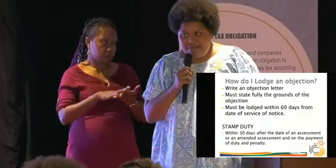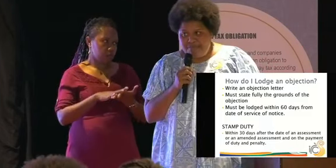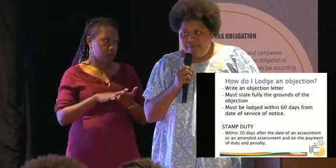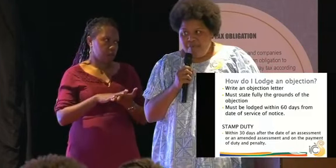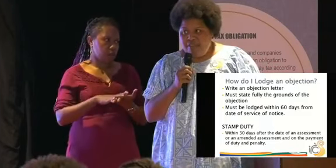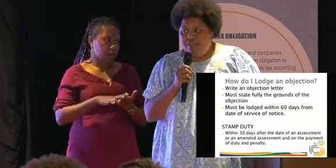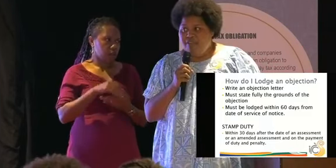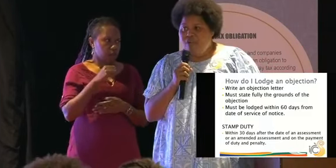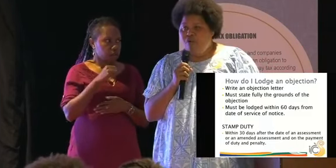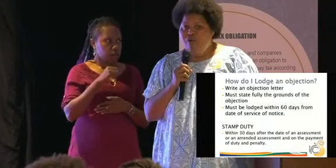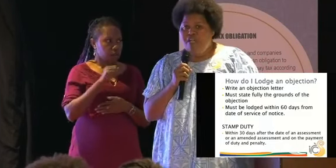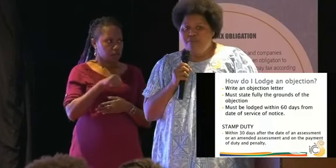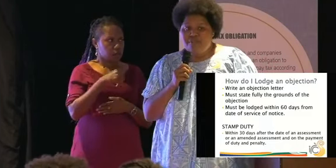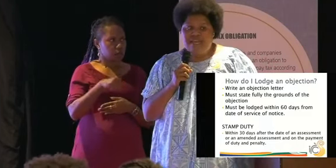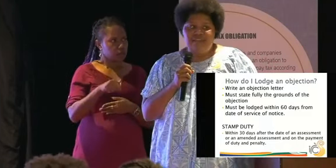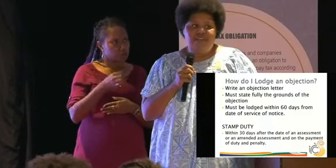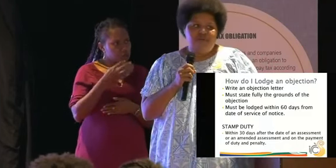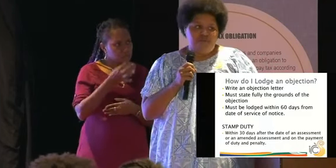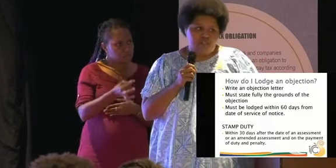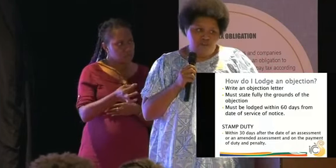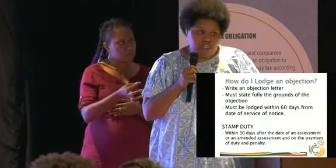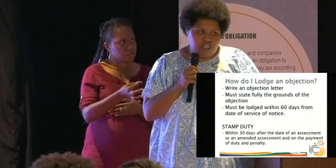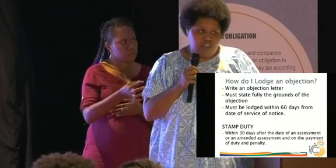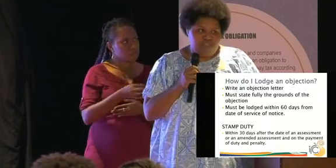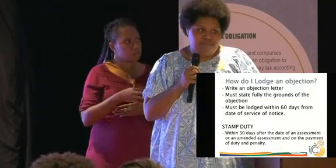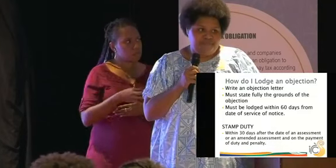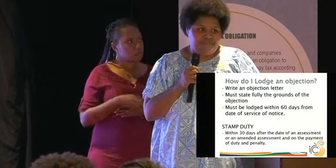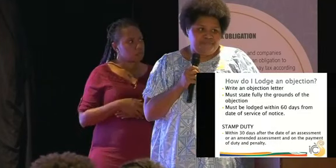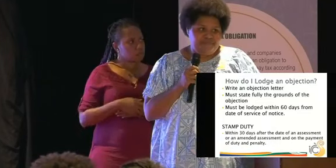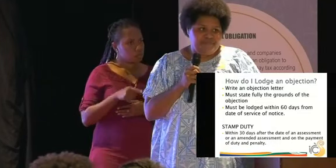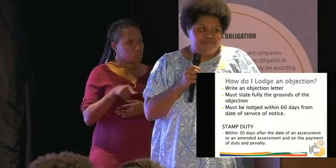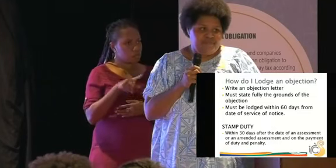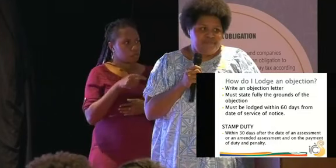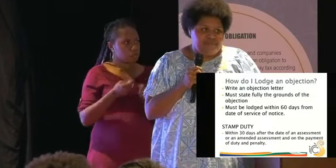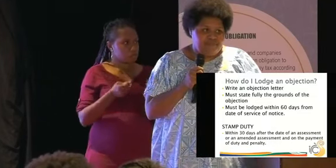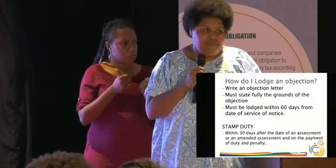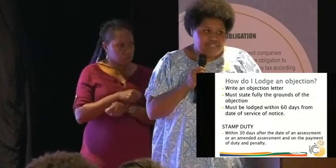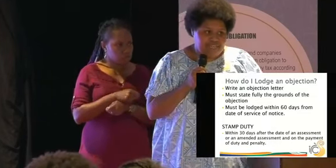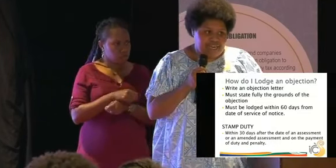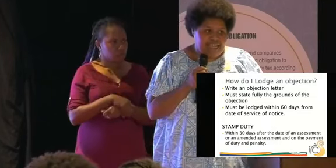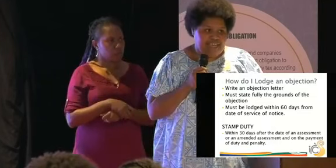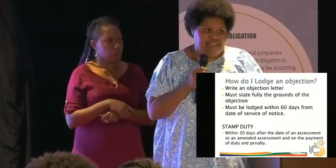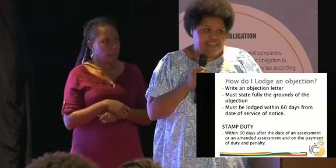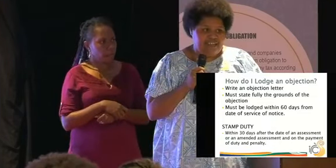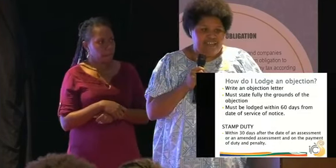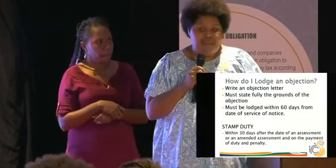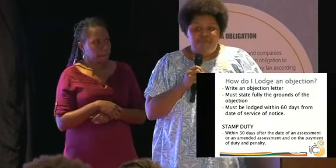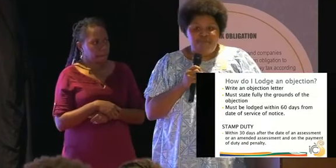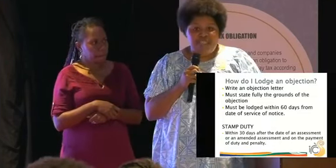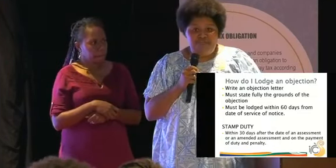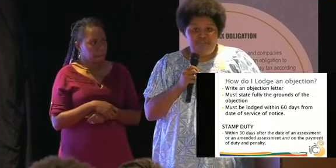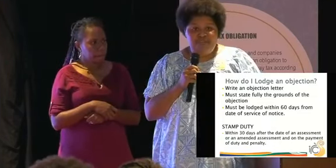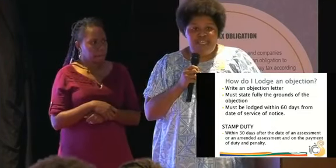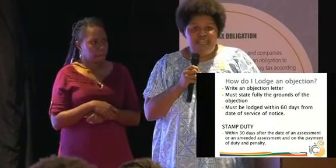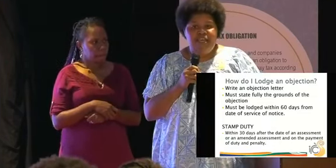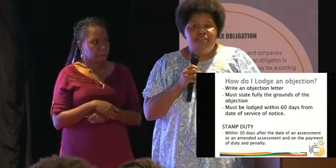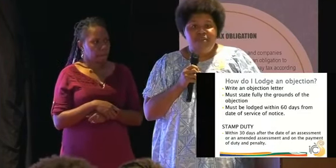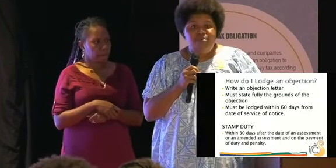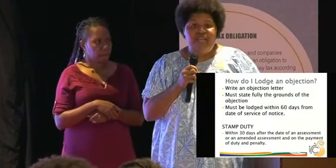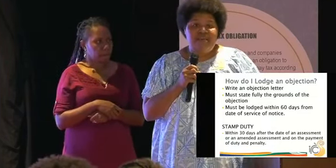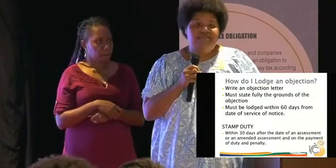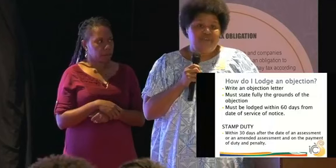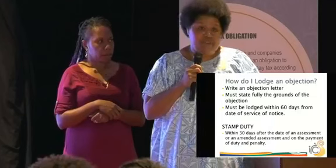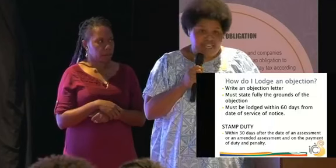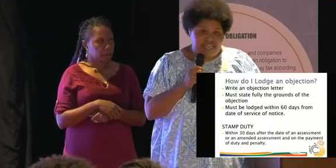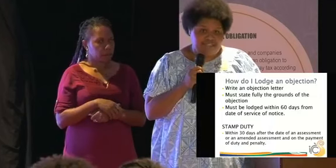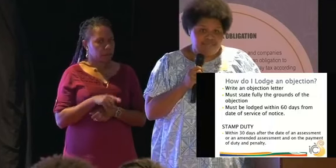amendment. You can only do that with an objection. Is it clear? But for stamp duty, you